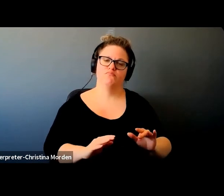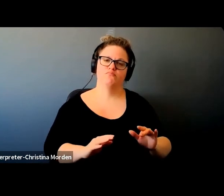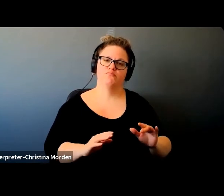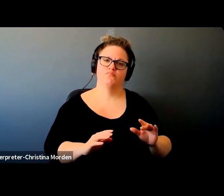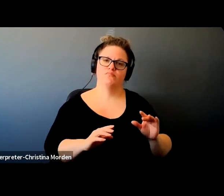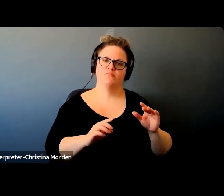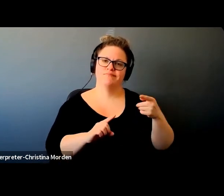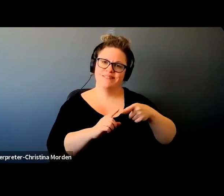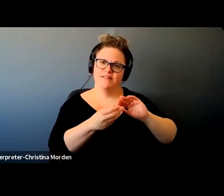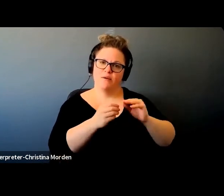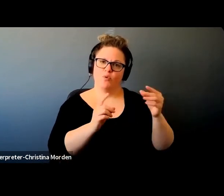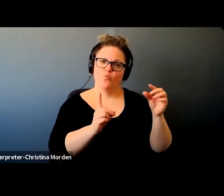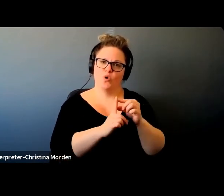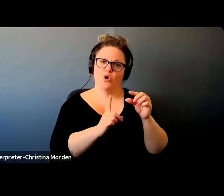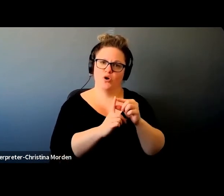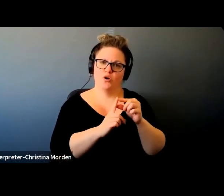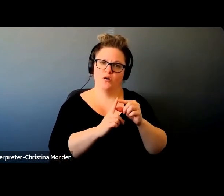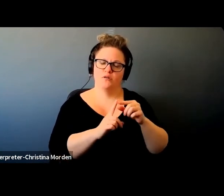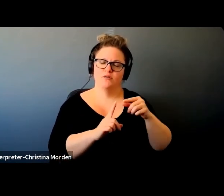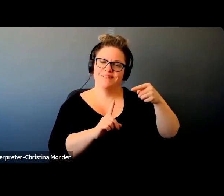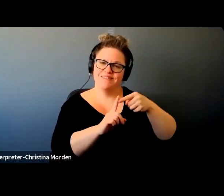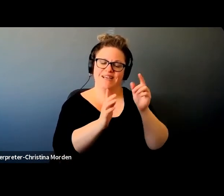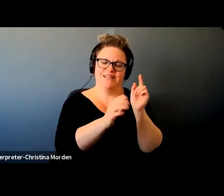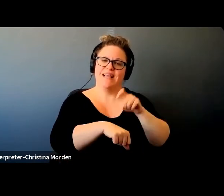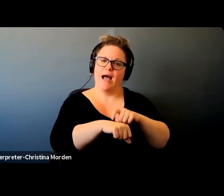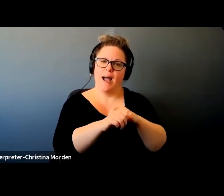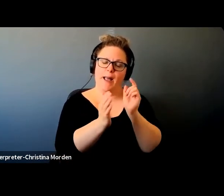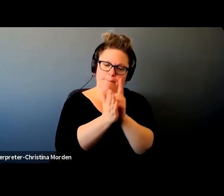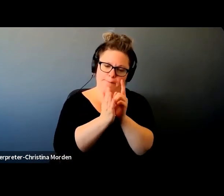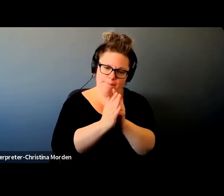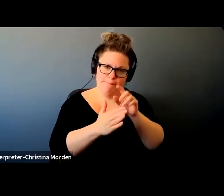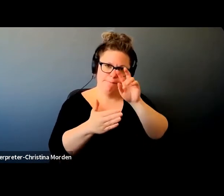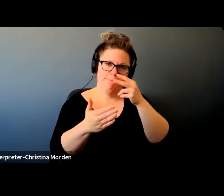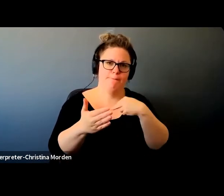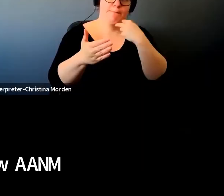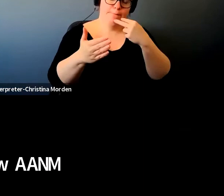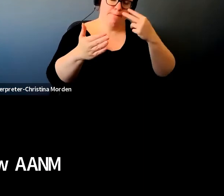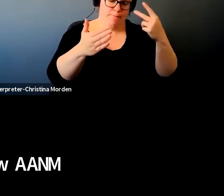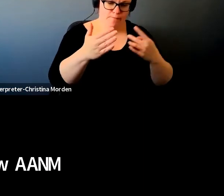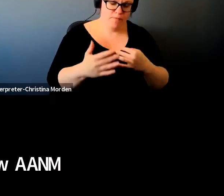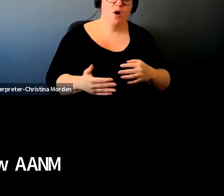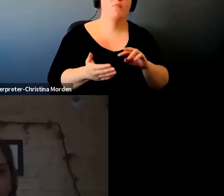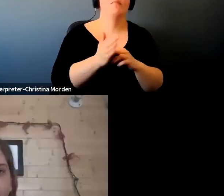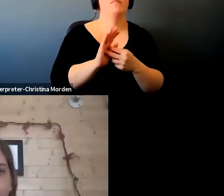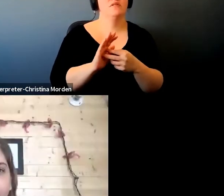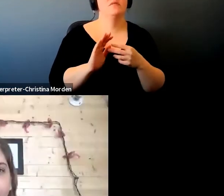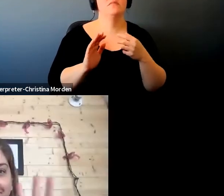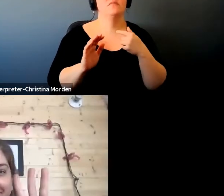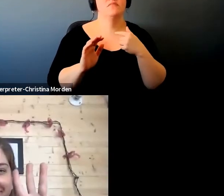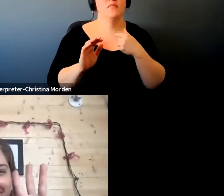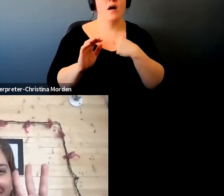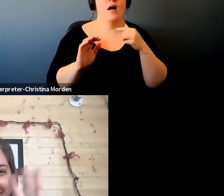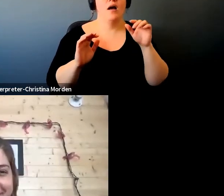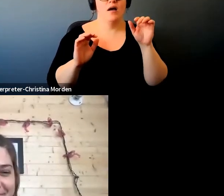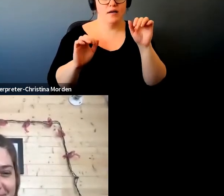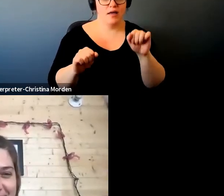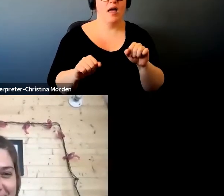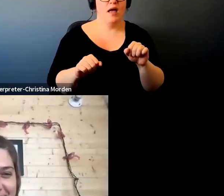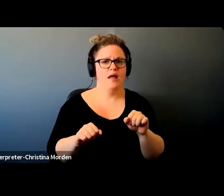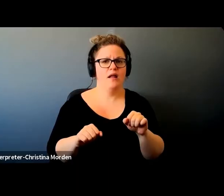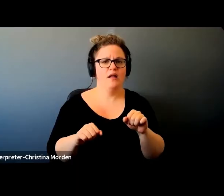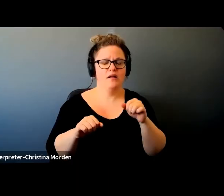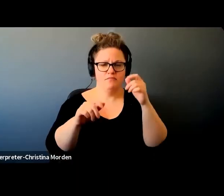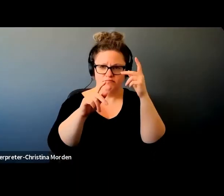because then I can chart the experience that I want the audience to have over time and